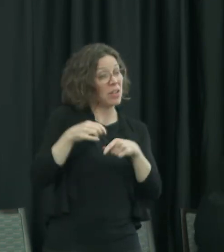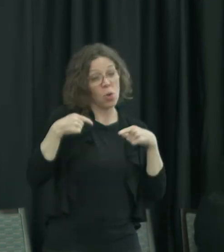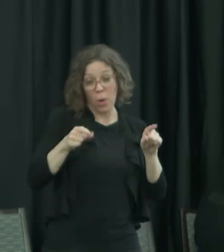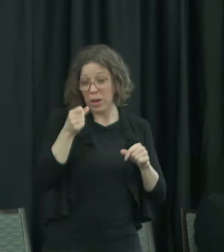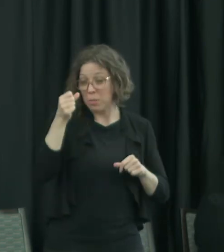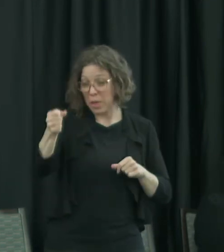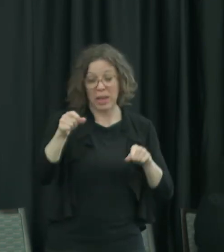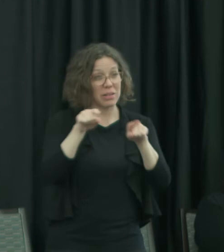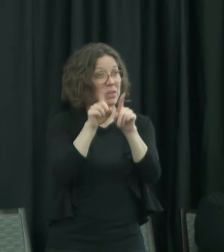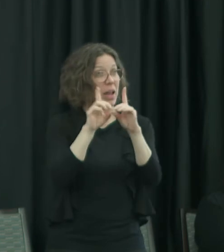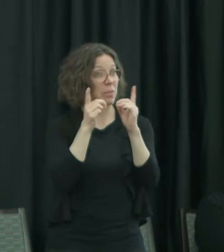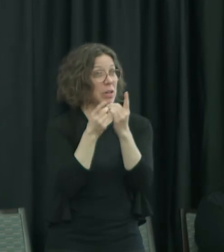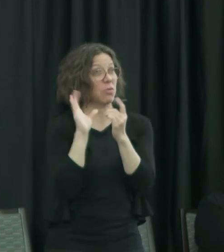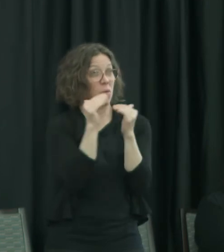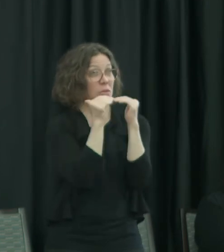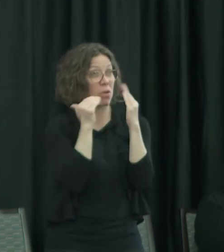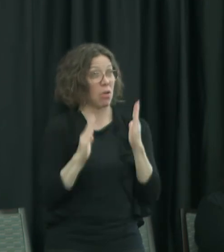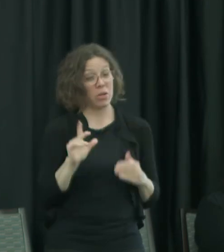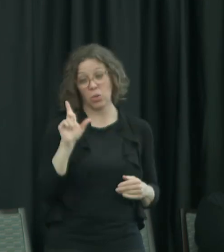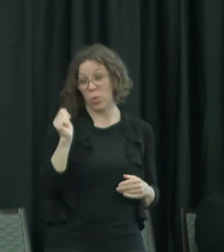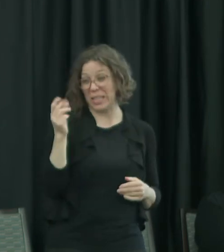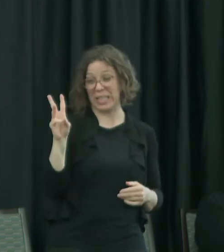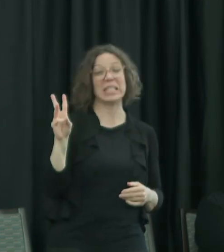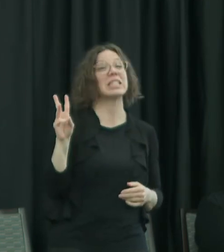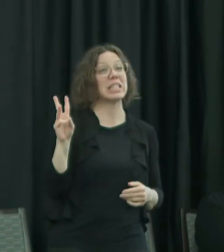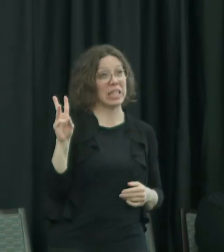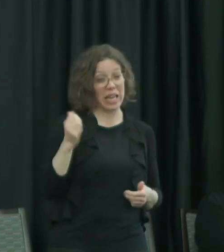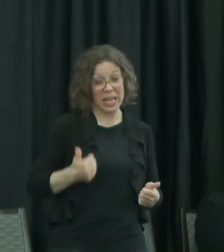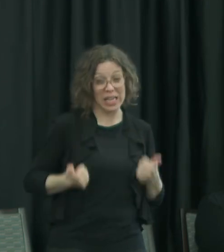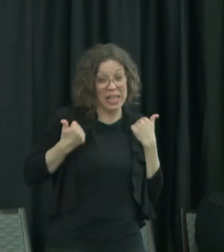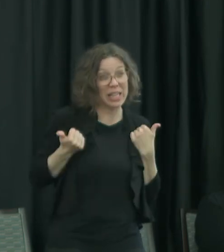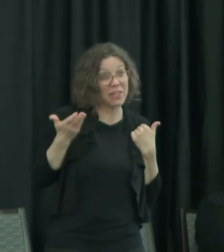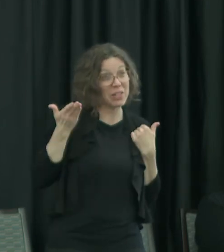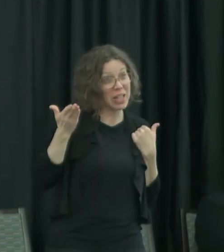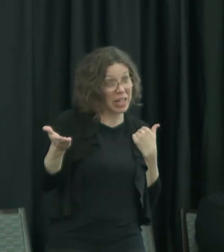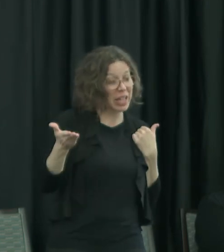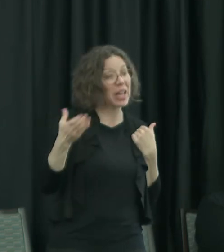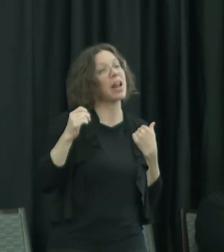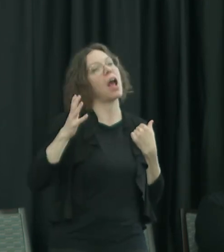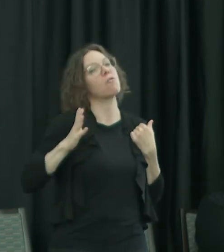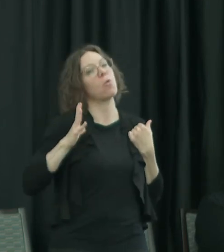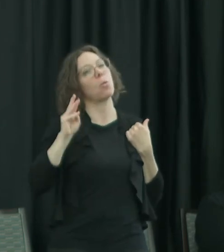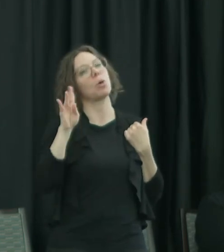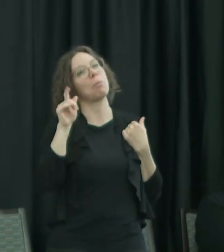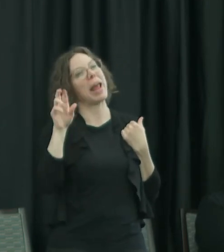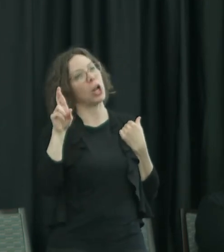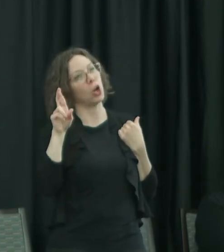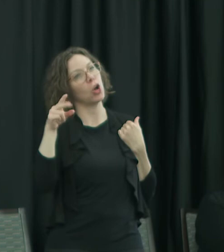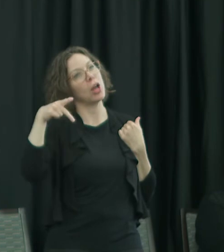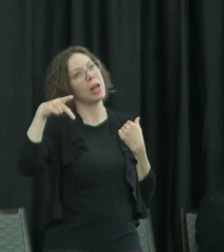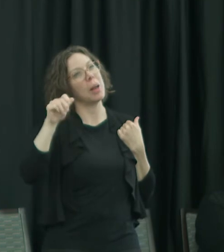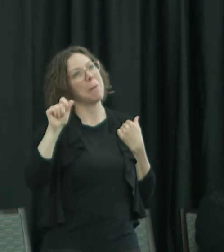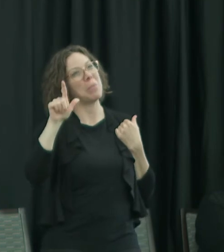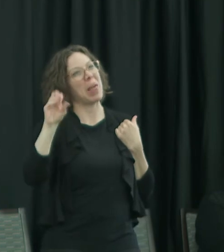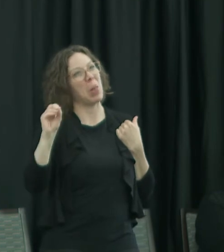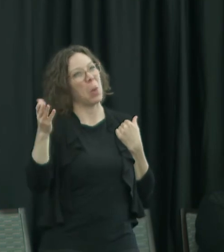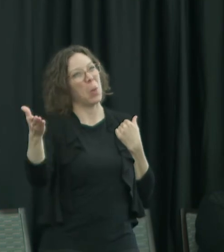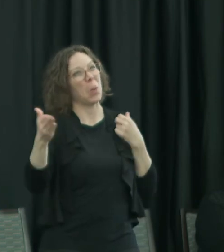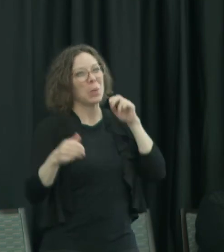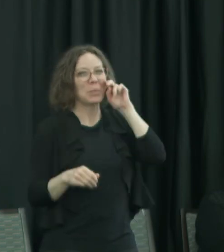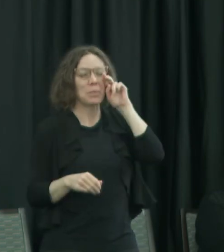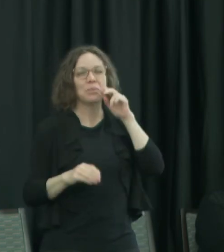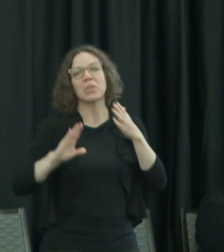in the same district as his colleague in 2016 lived in and was the former mayor of Palo.